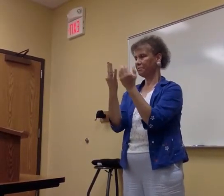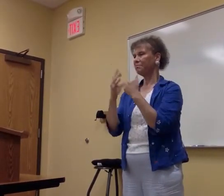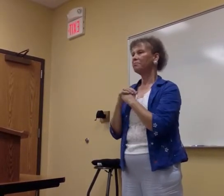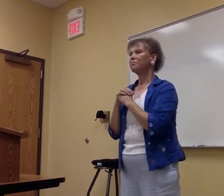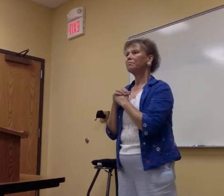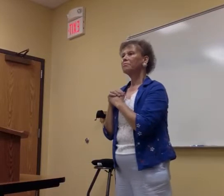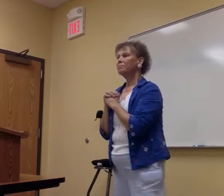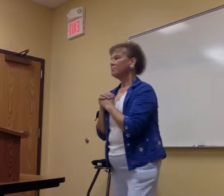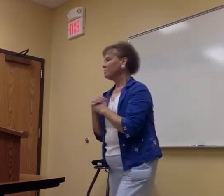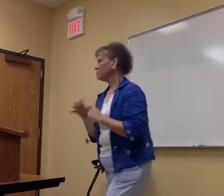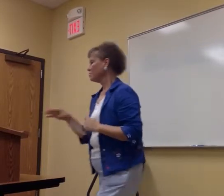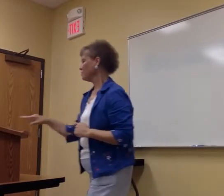Then show me parents.